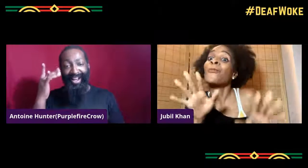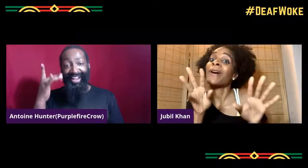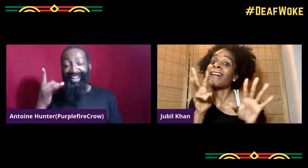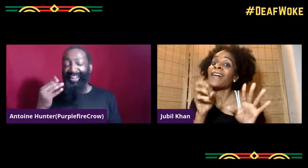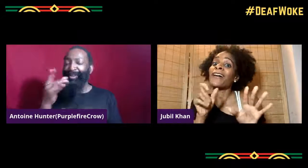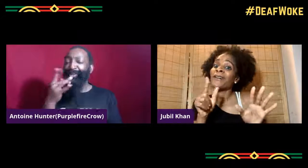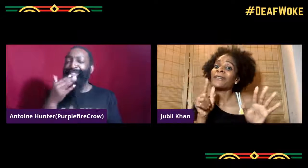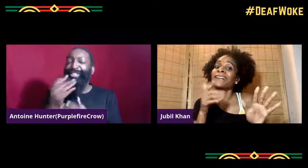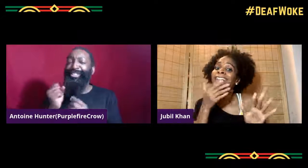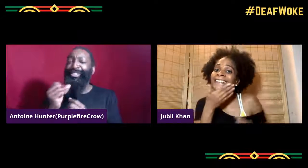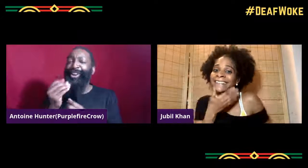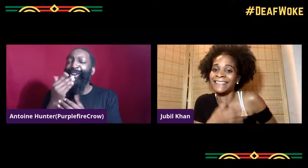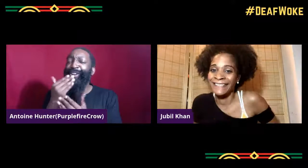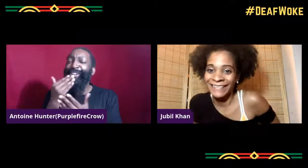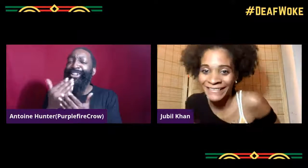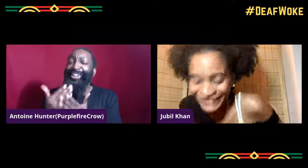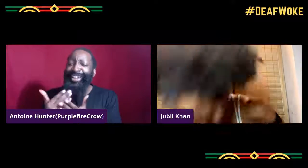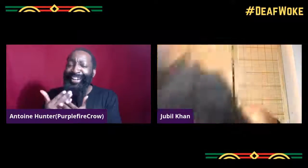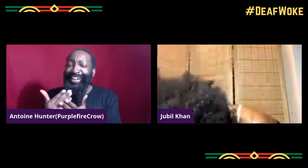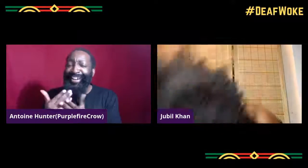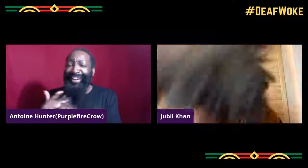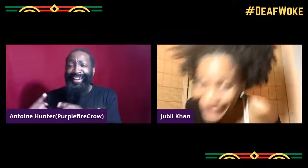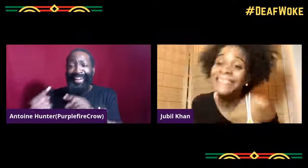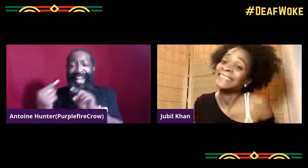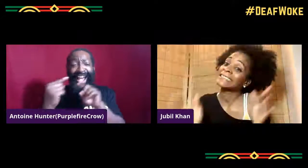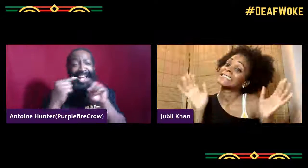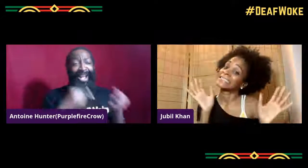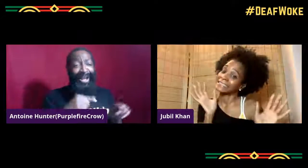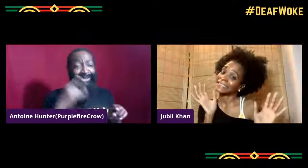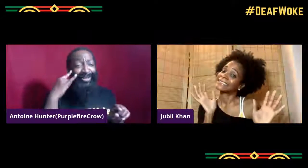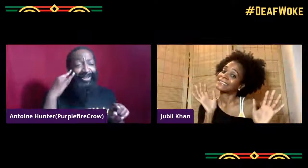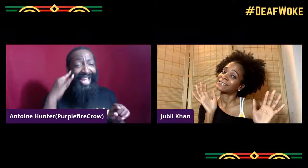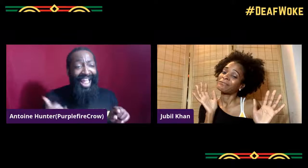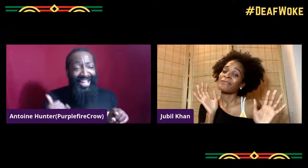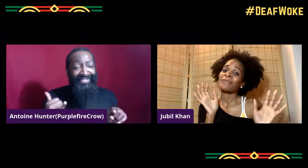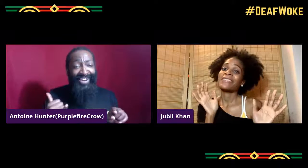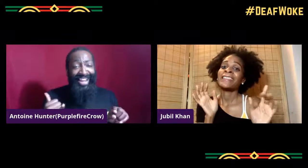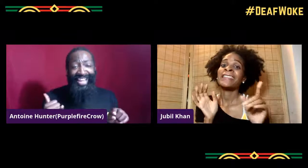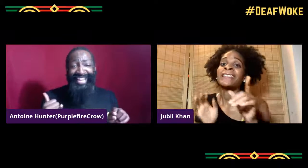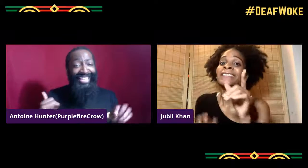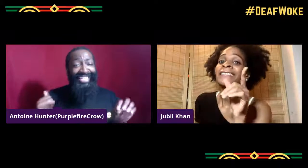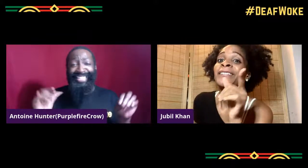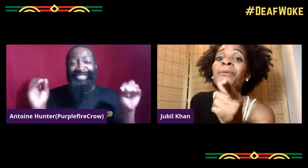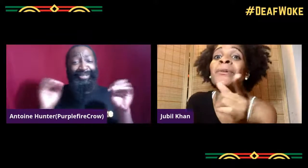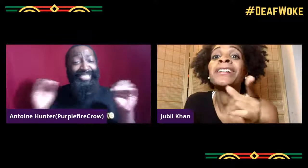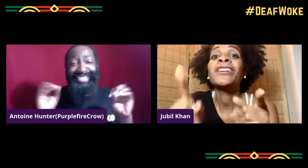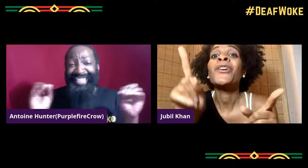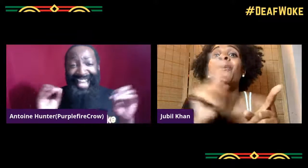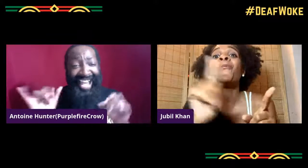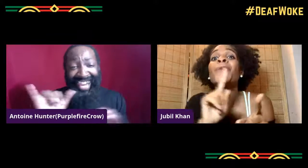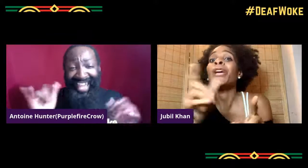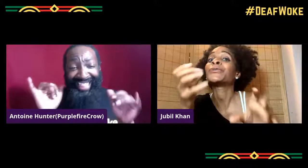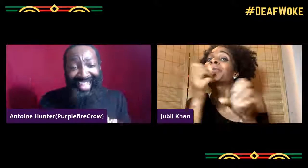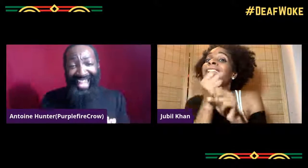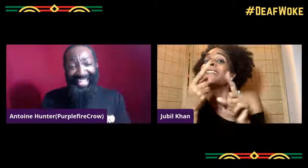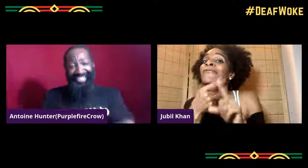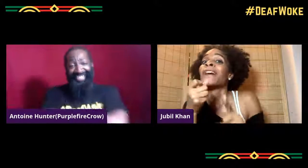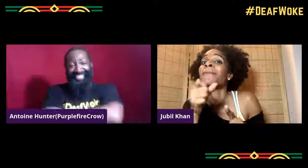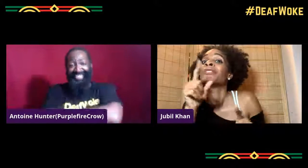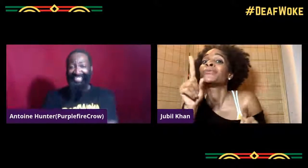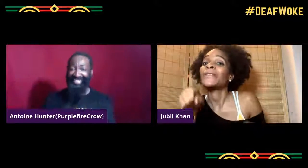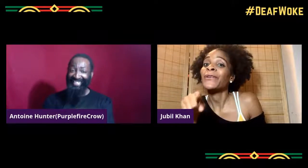You know, it messed me up. Oh. It was so good. And I come back to